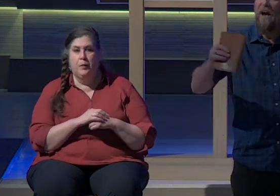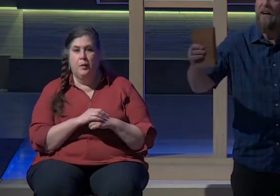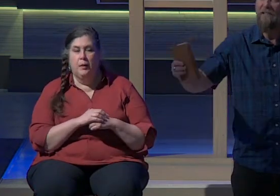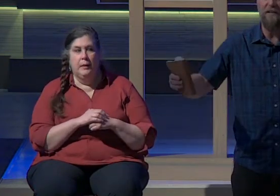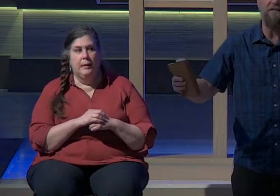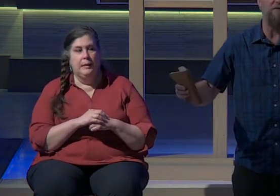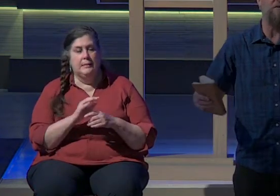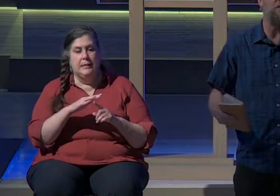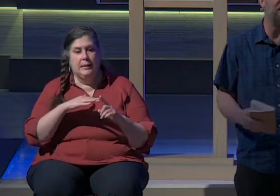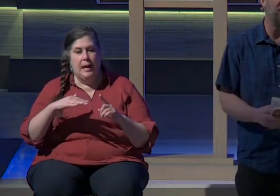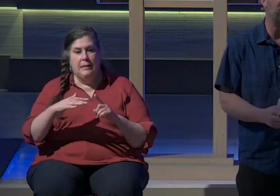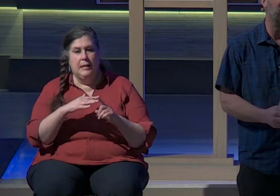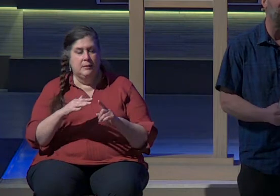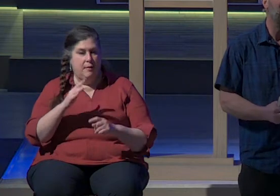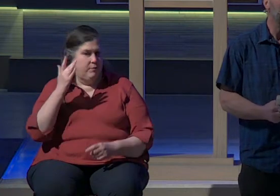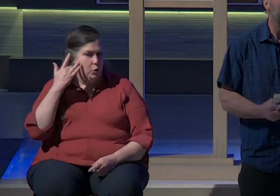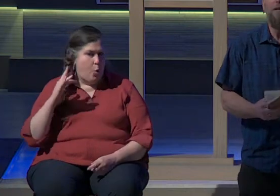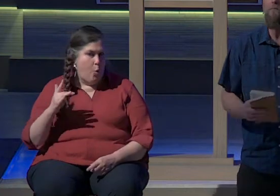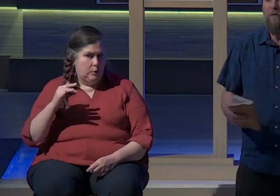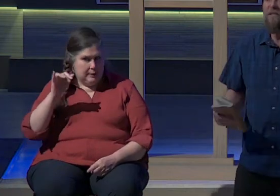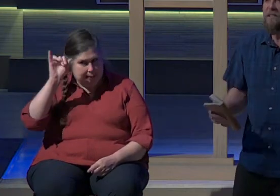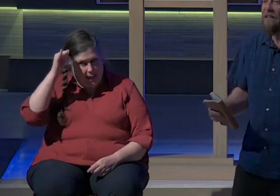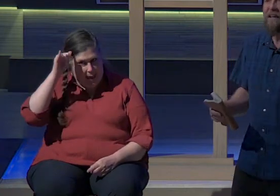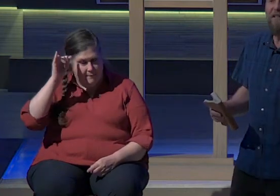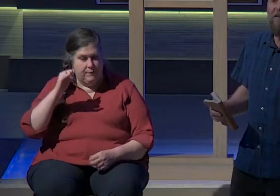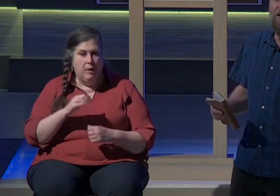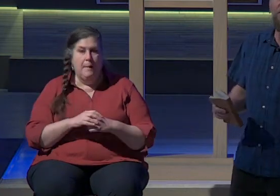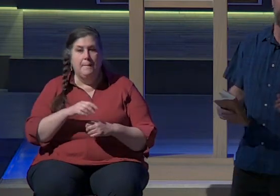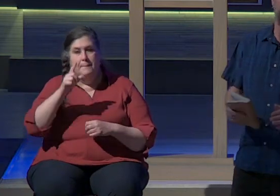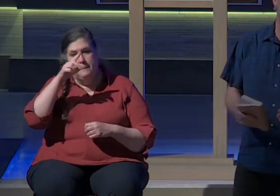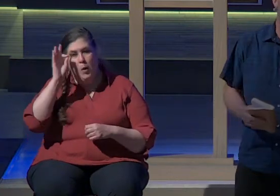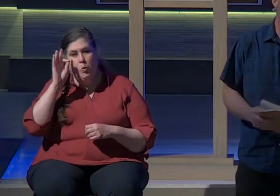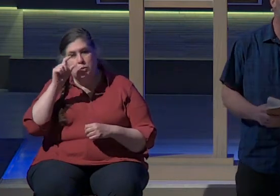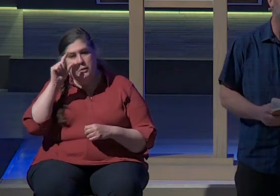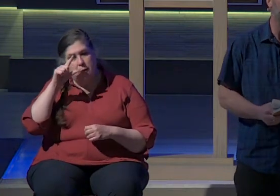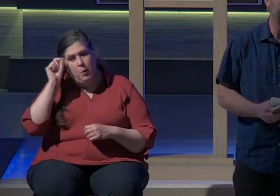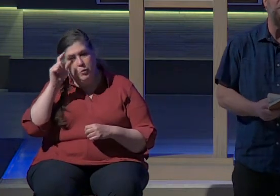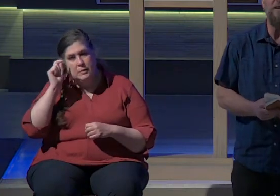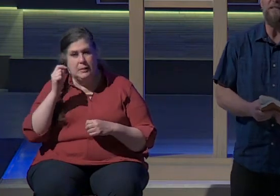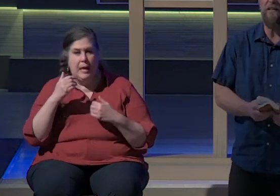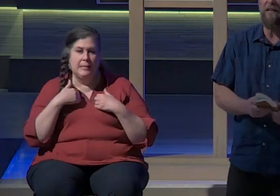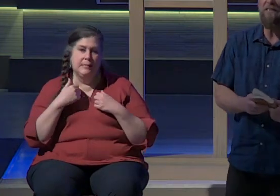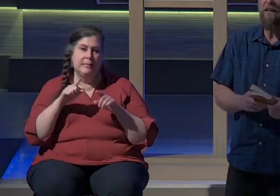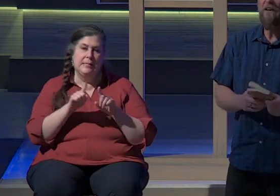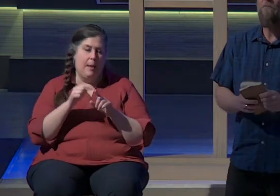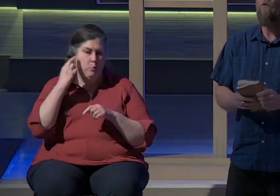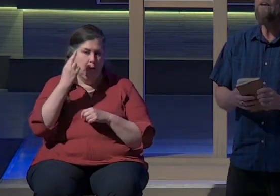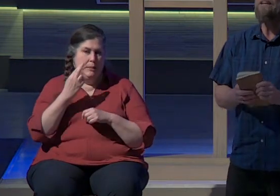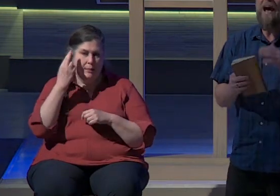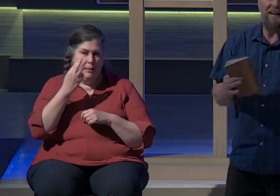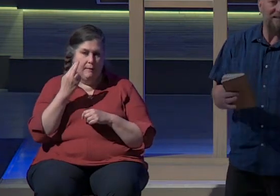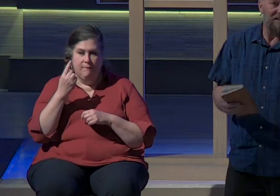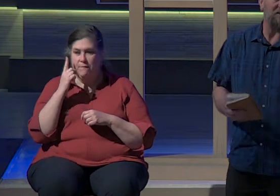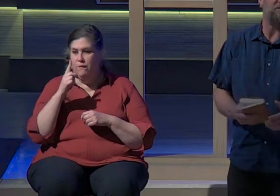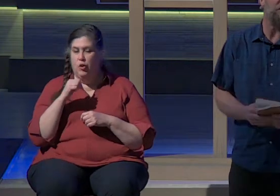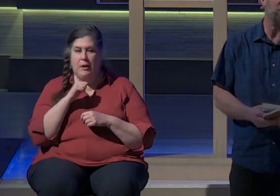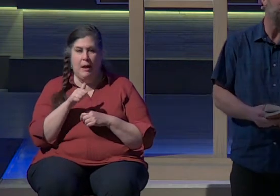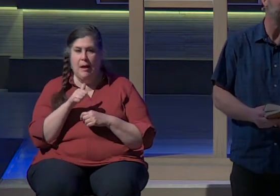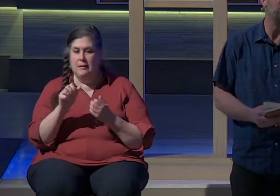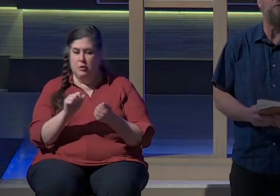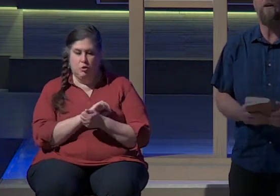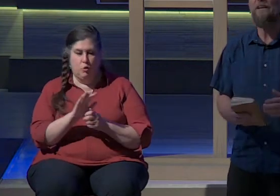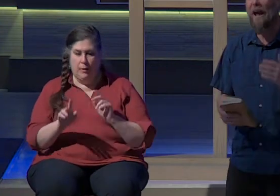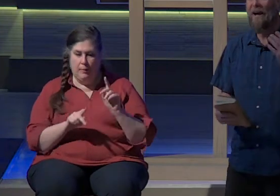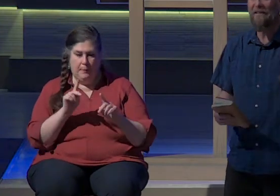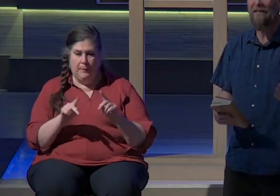in the context of the golden calf. And Moses lays out almost the same kinds of reasoning for not destroying the